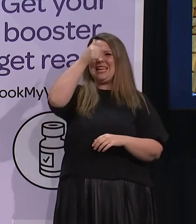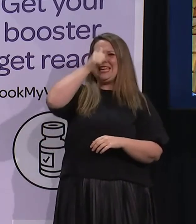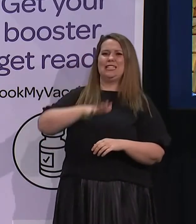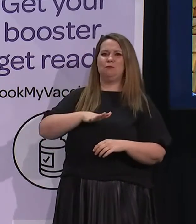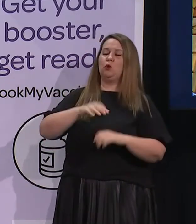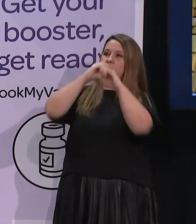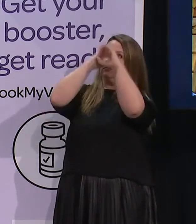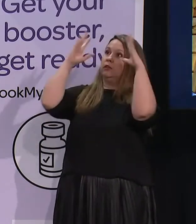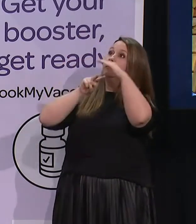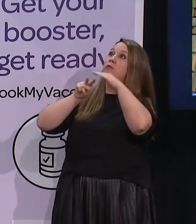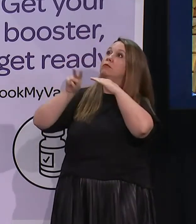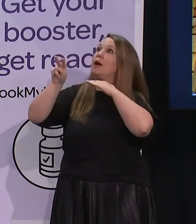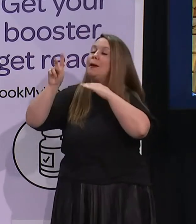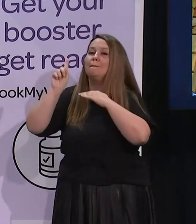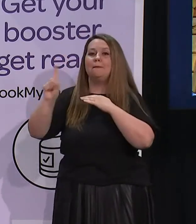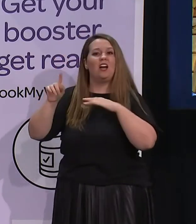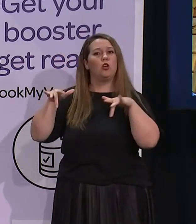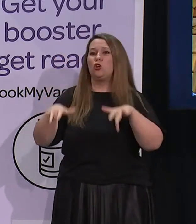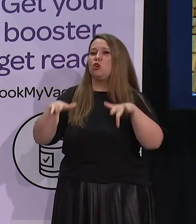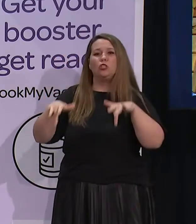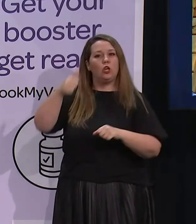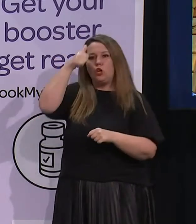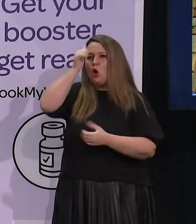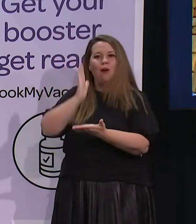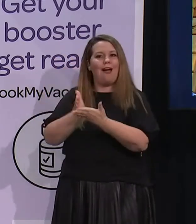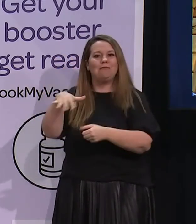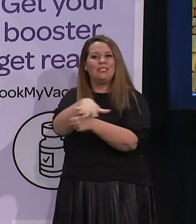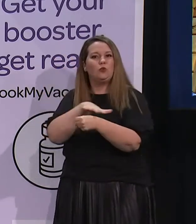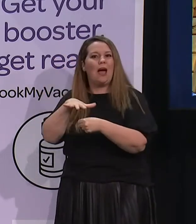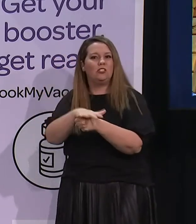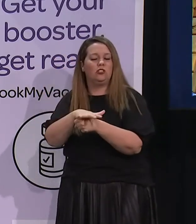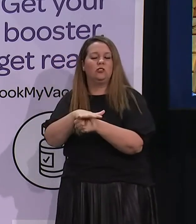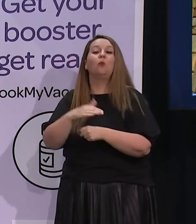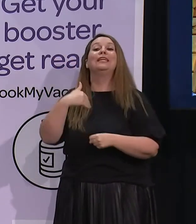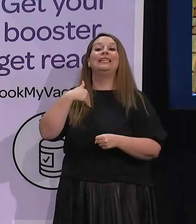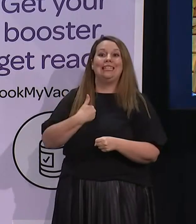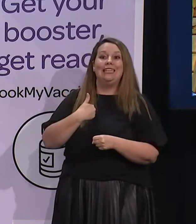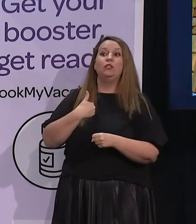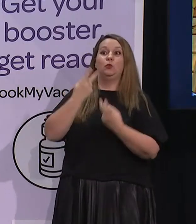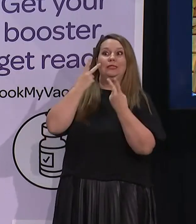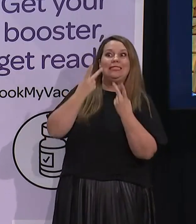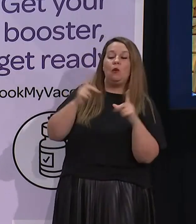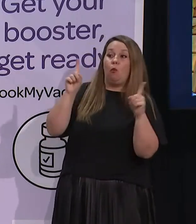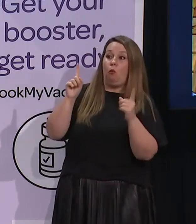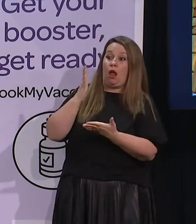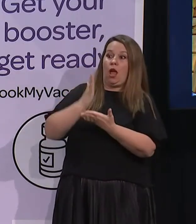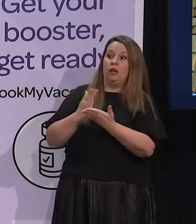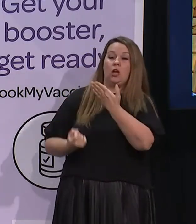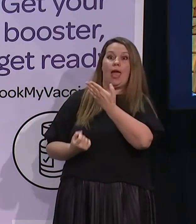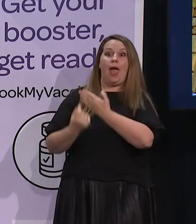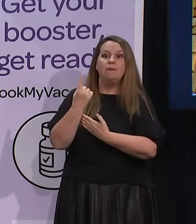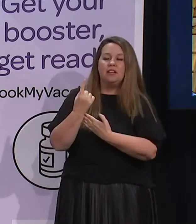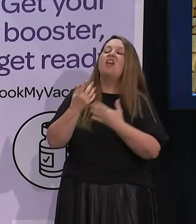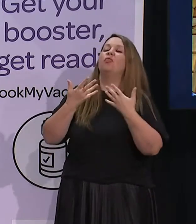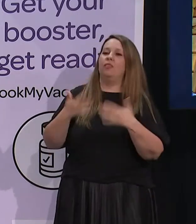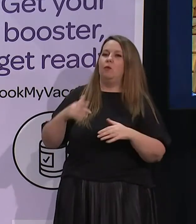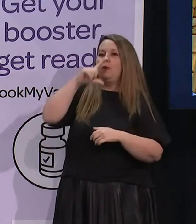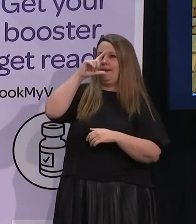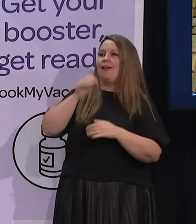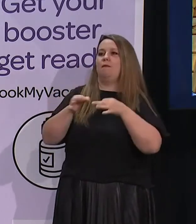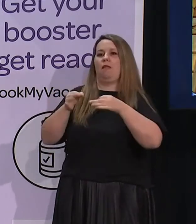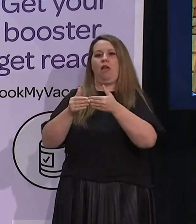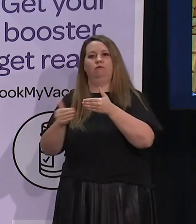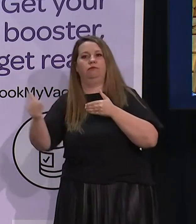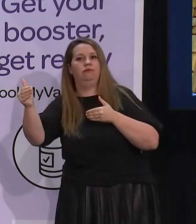without actually having the situation in front of us. So, I think what this demonstrates is every time we have seen a